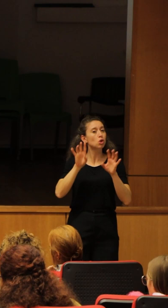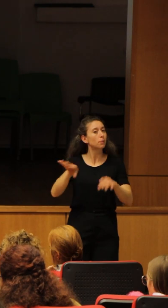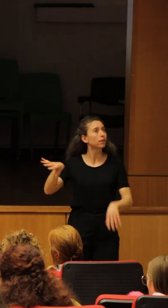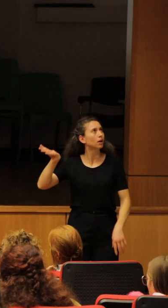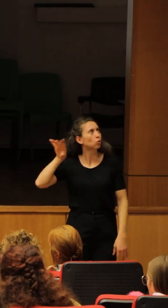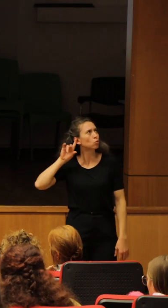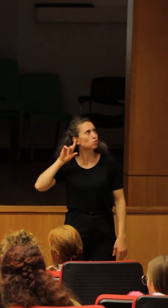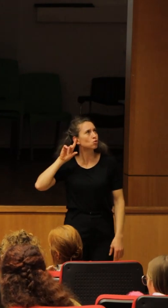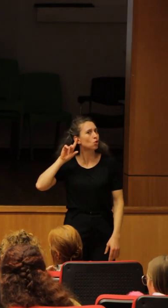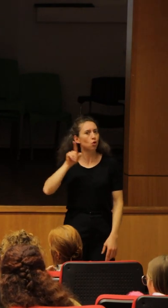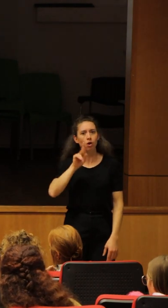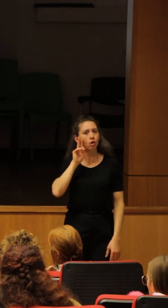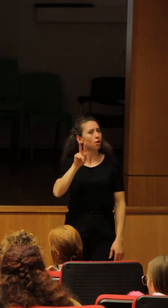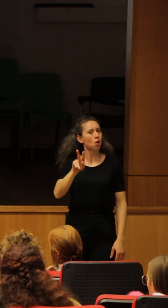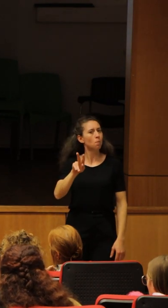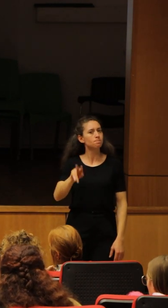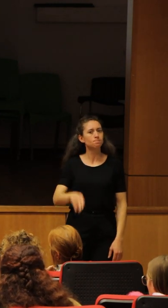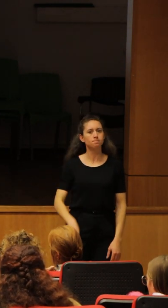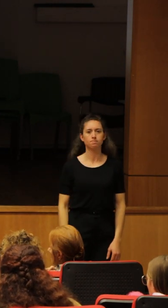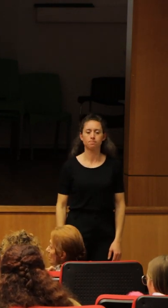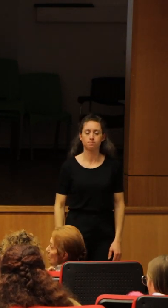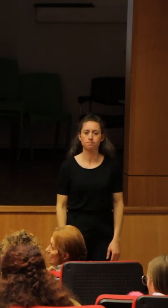I don't see it. I just listen to it.